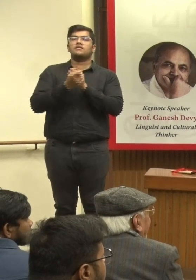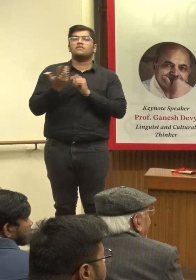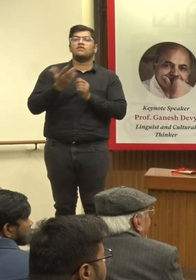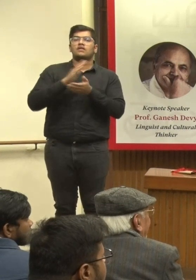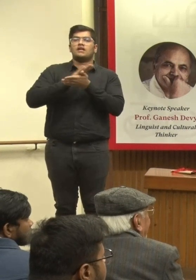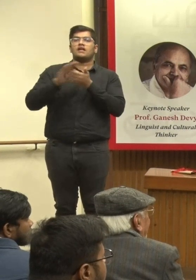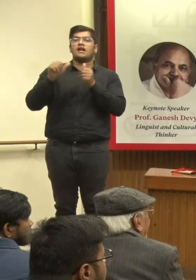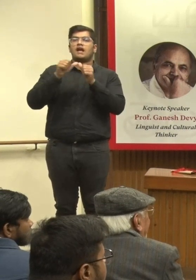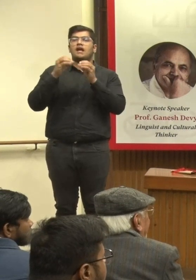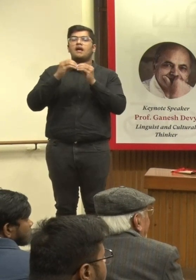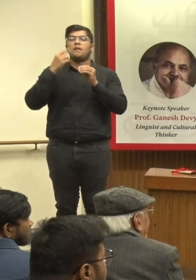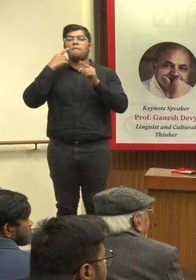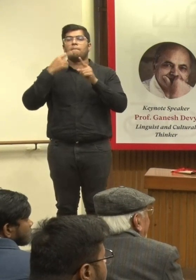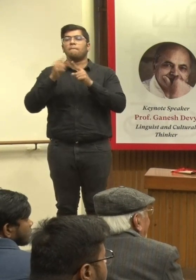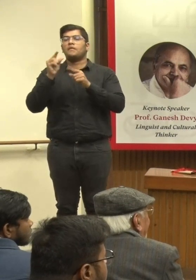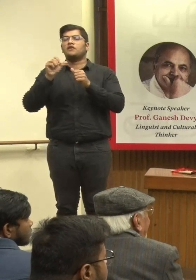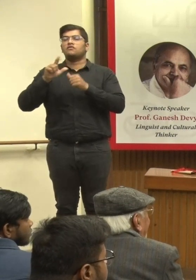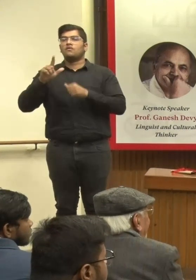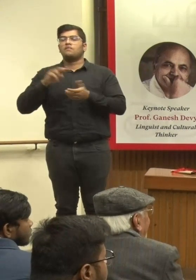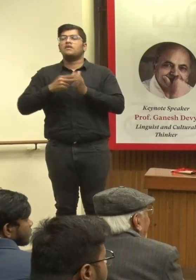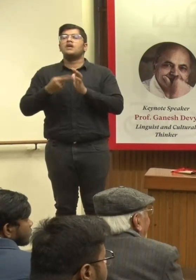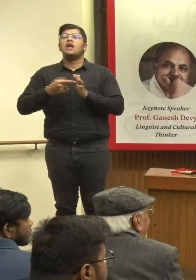came